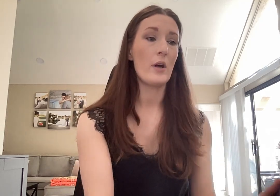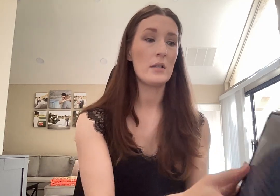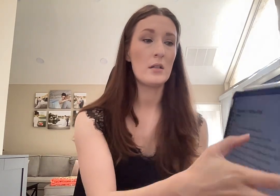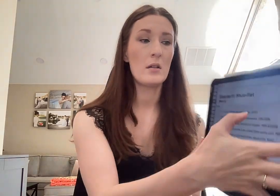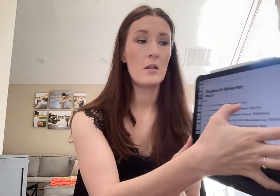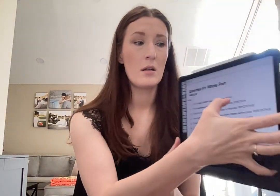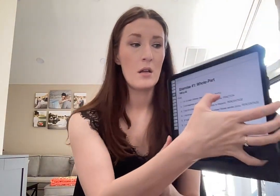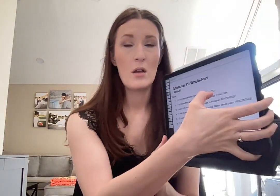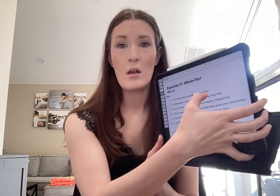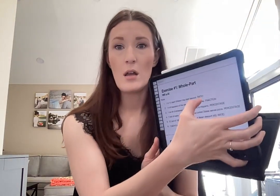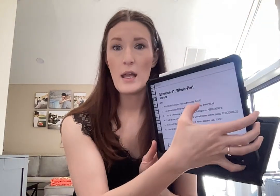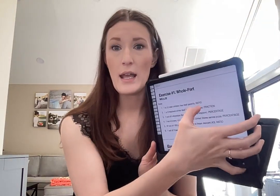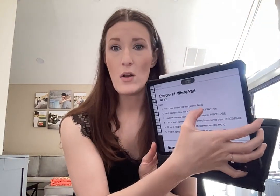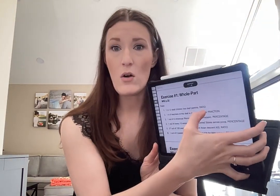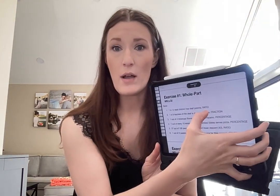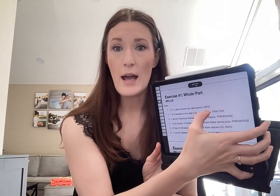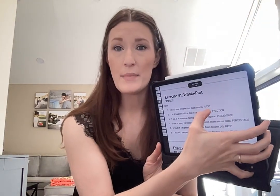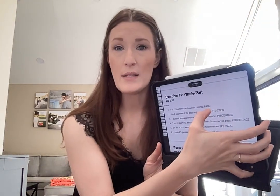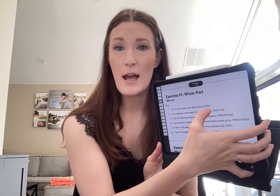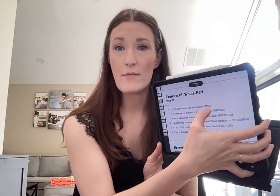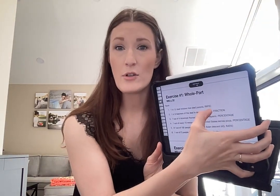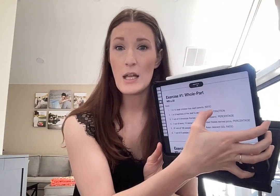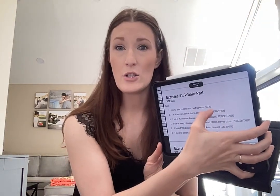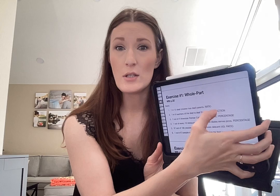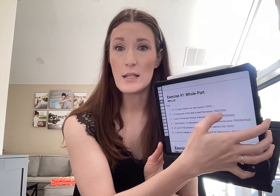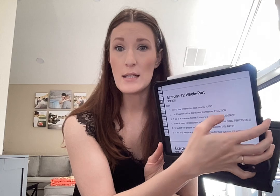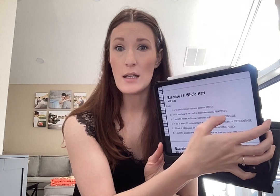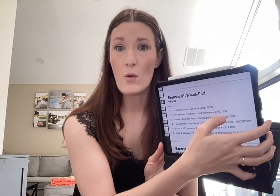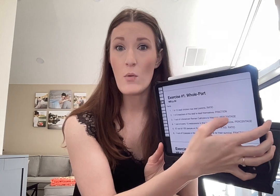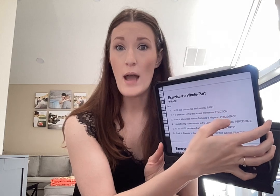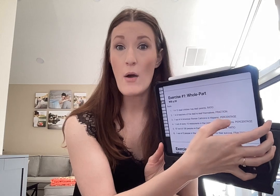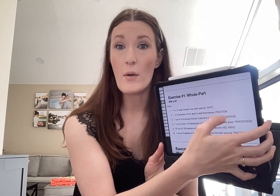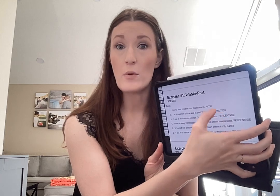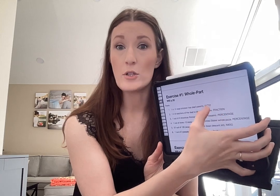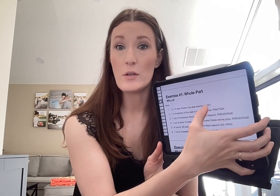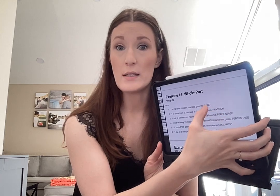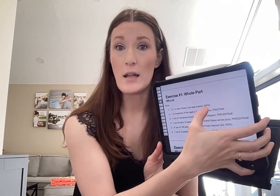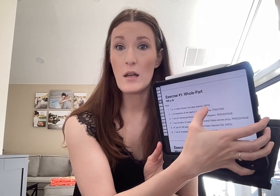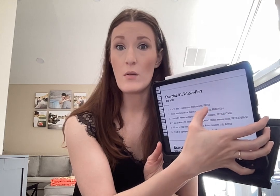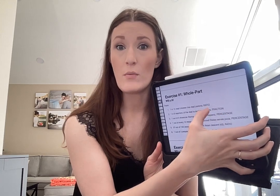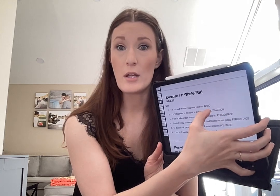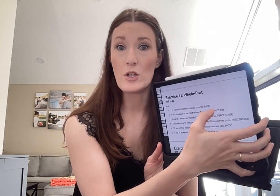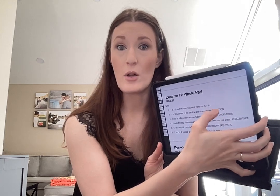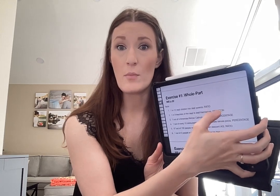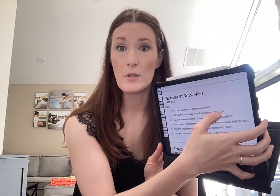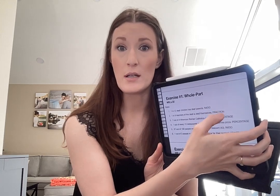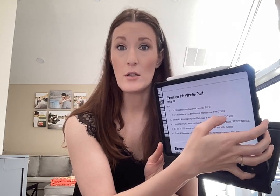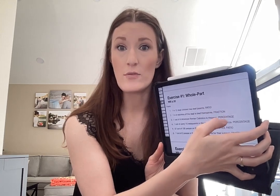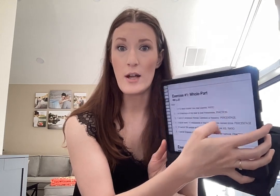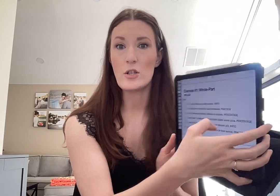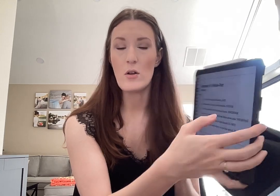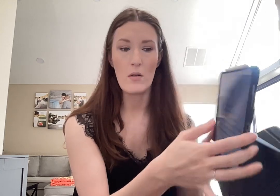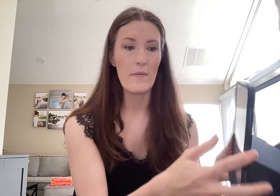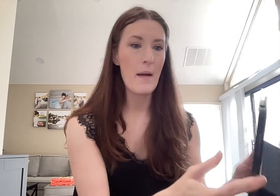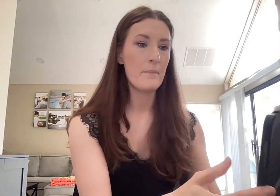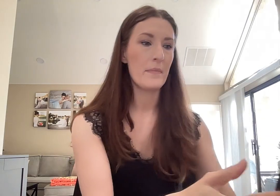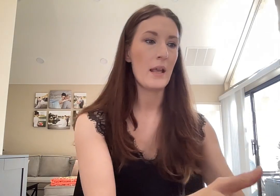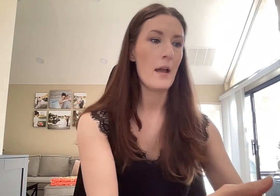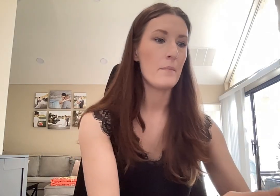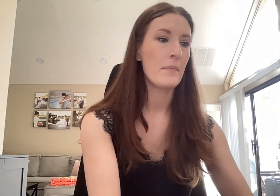put in all caps after each statistic how I want you to sign it: ratio, percentage, fraction, all of that. Okay.